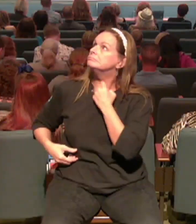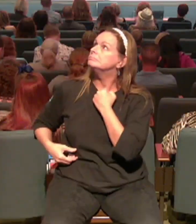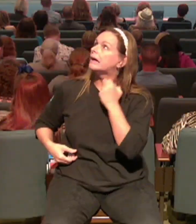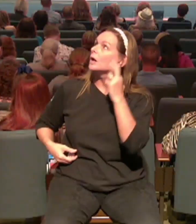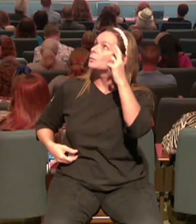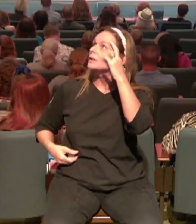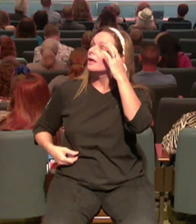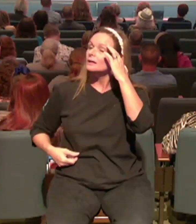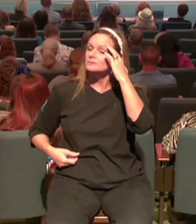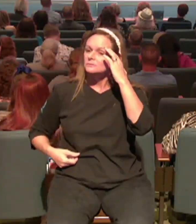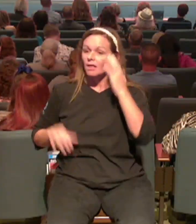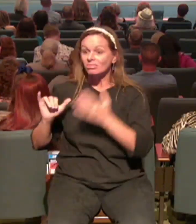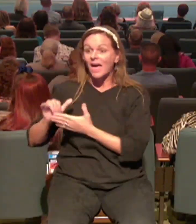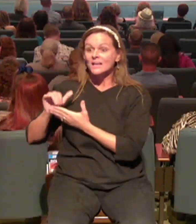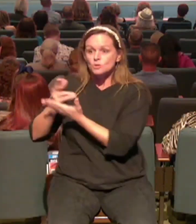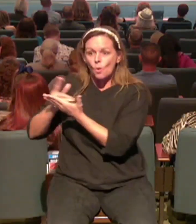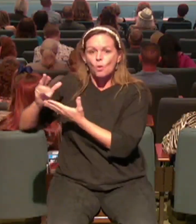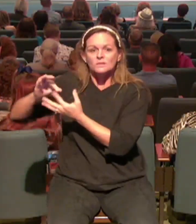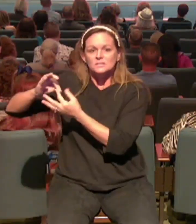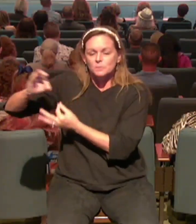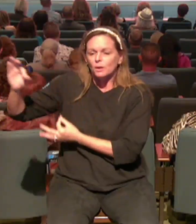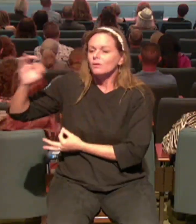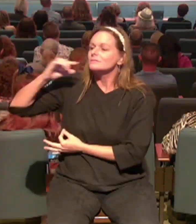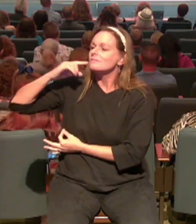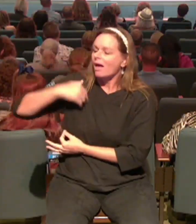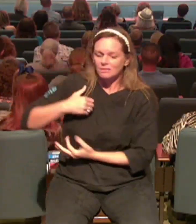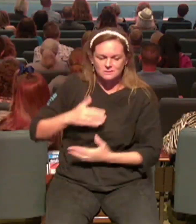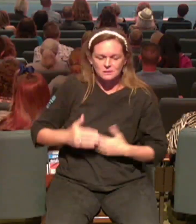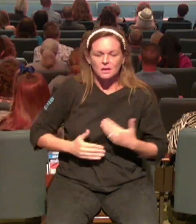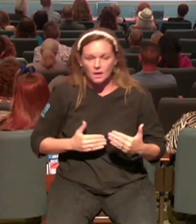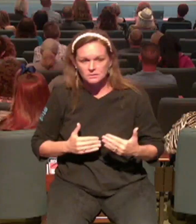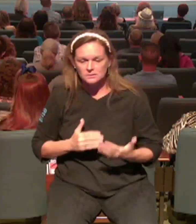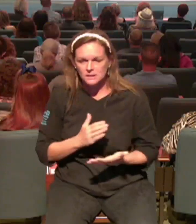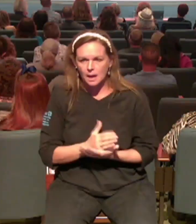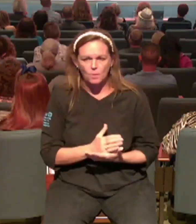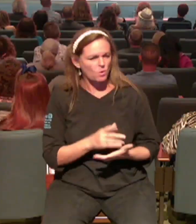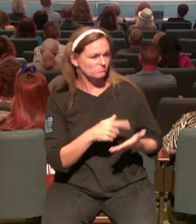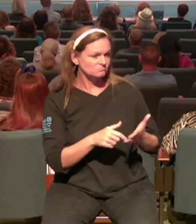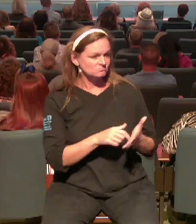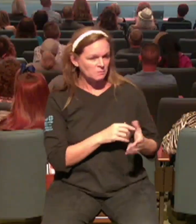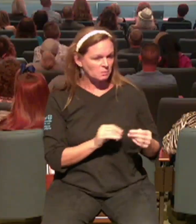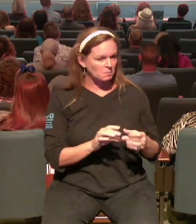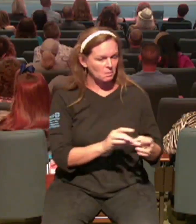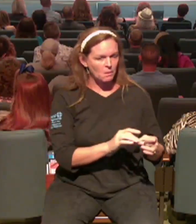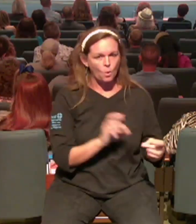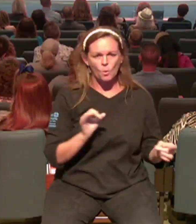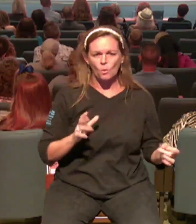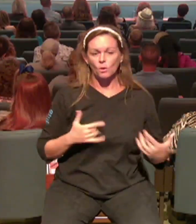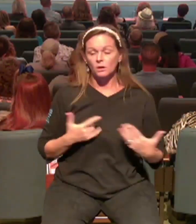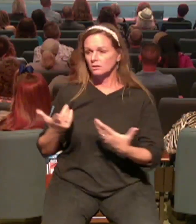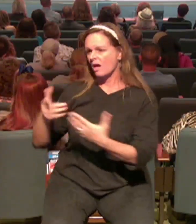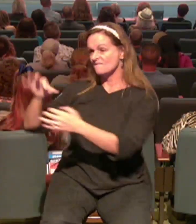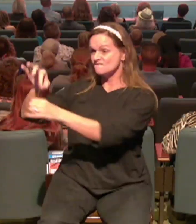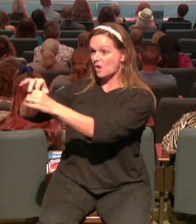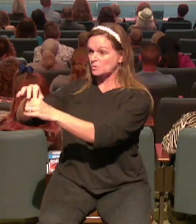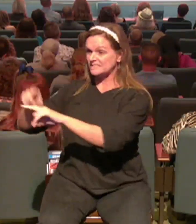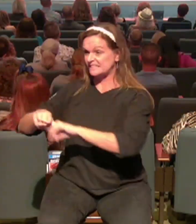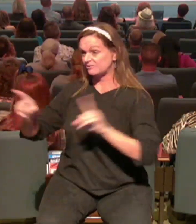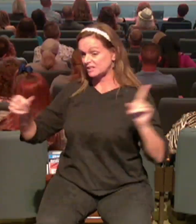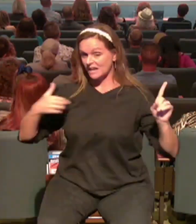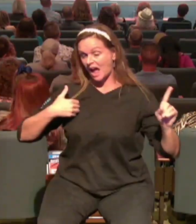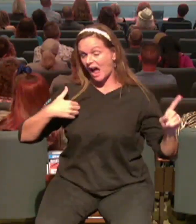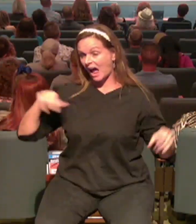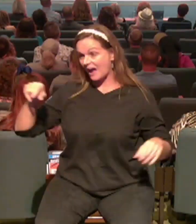You're getting off path here. Start saying something critical about somebody at work, or somebody that votes differently than you, or is part of a different group than you, and you